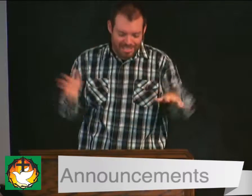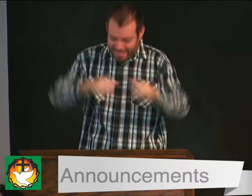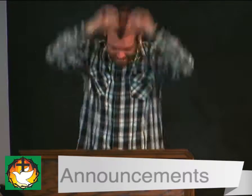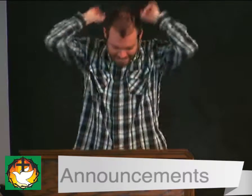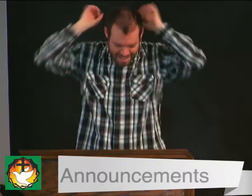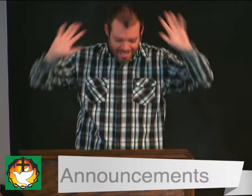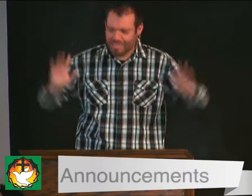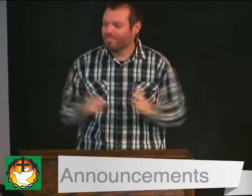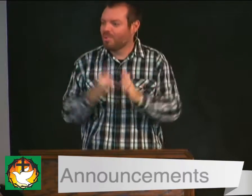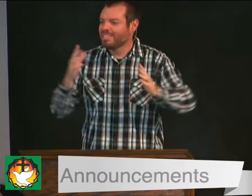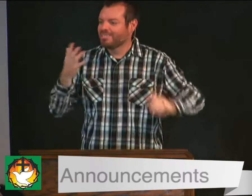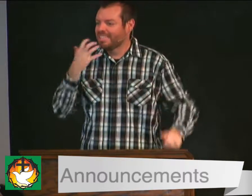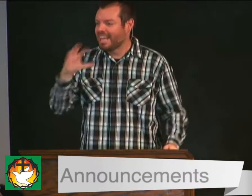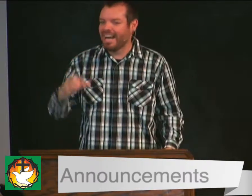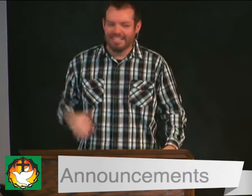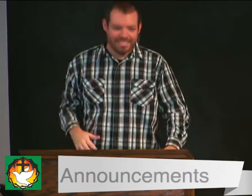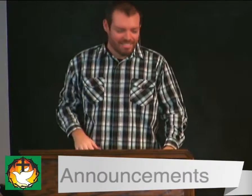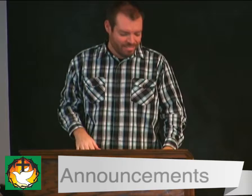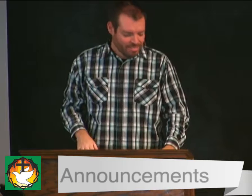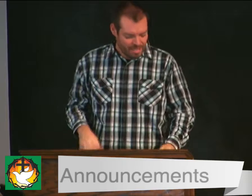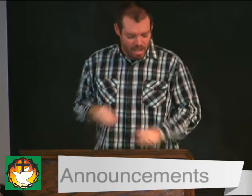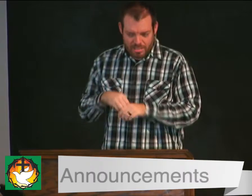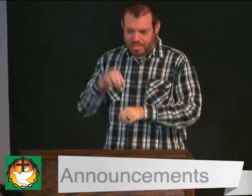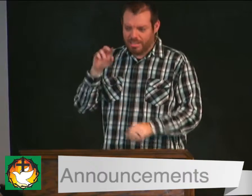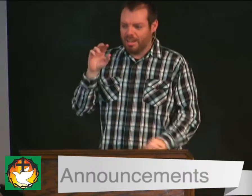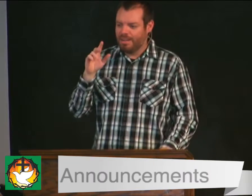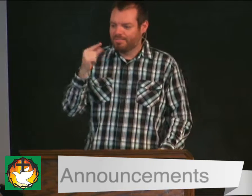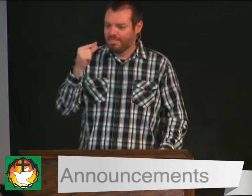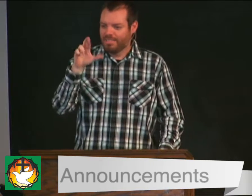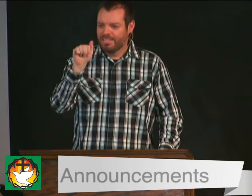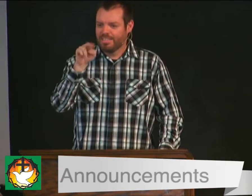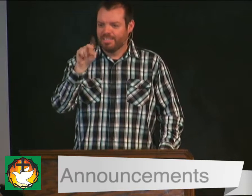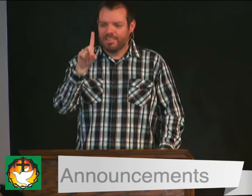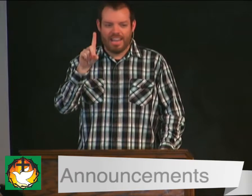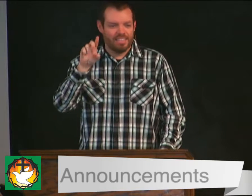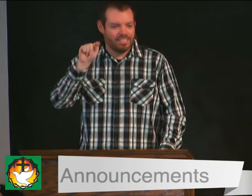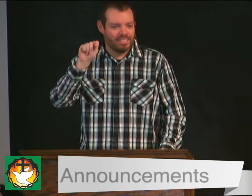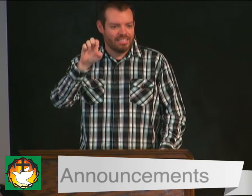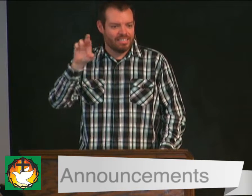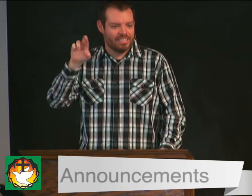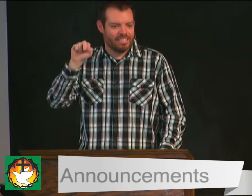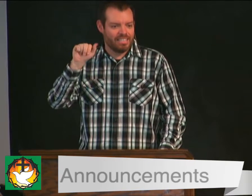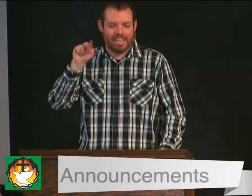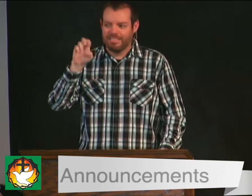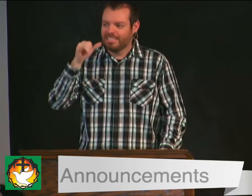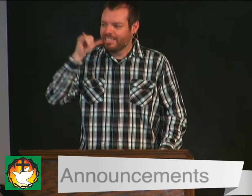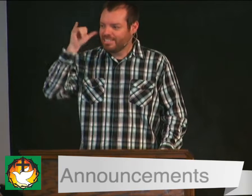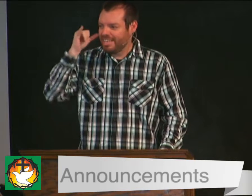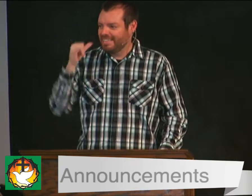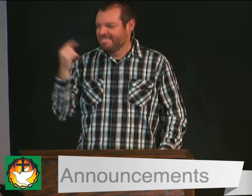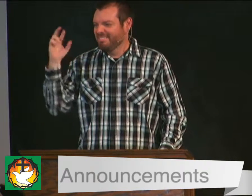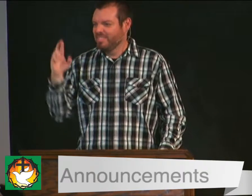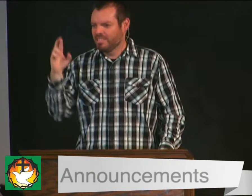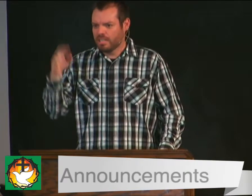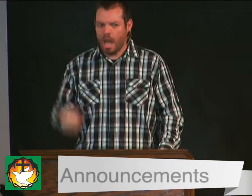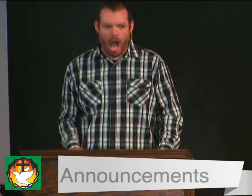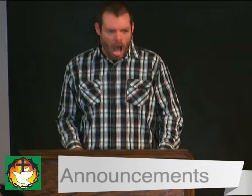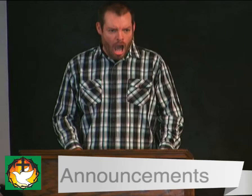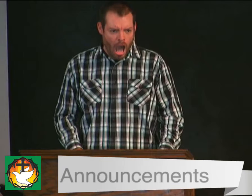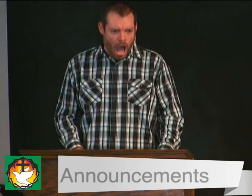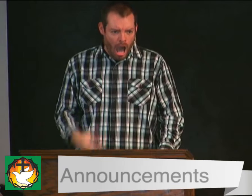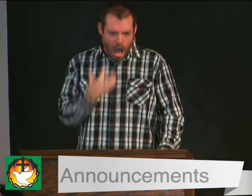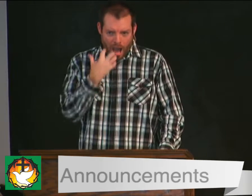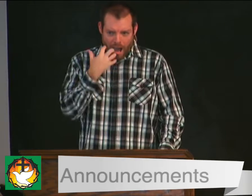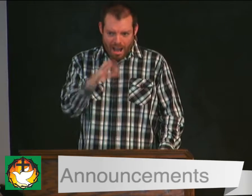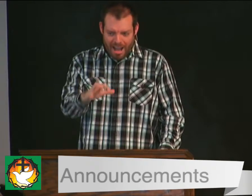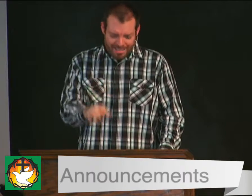it. So I just like, it's just for once when it's hot. I was in Grand Terrence yesterday. Where was that?